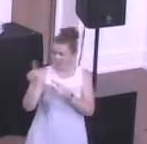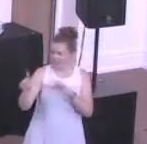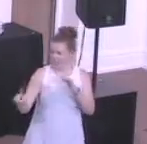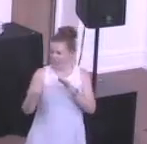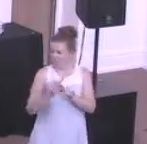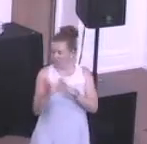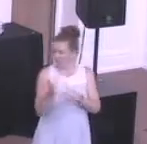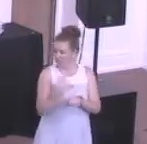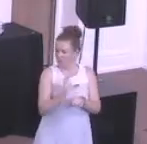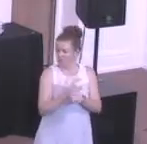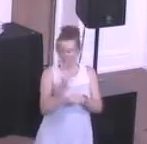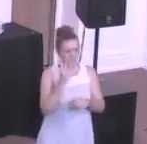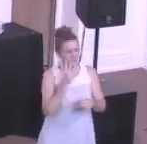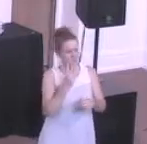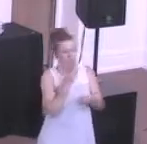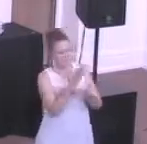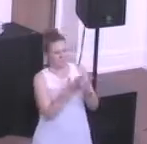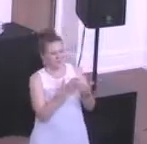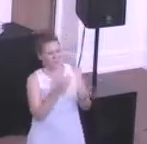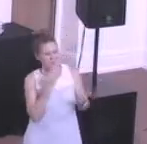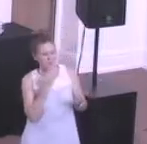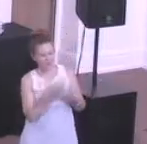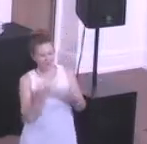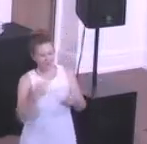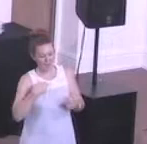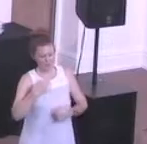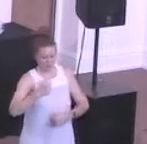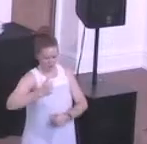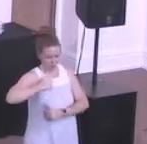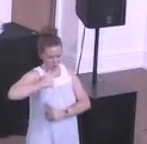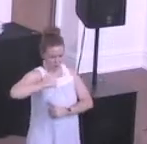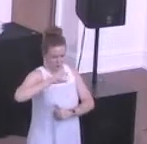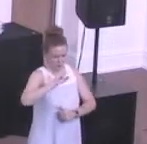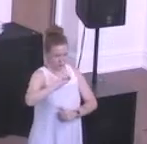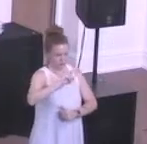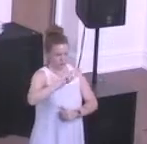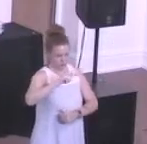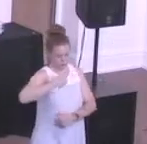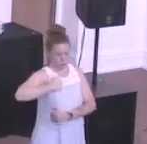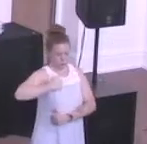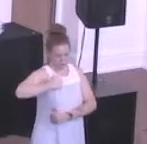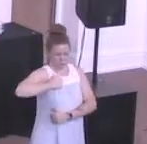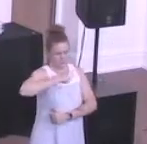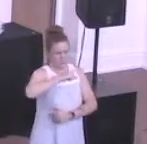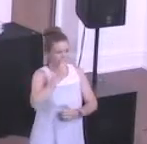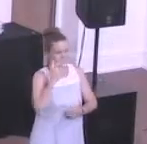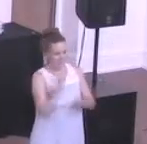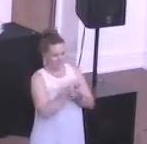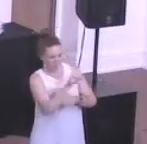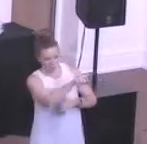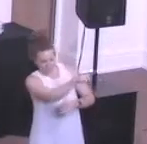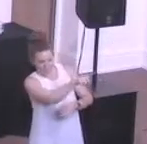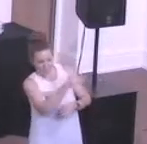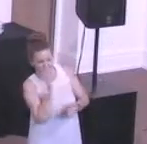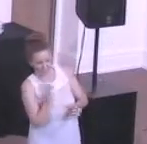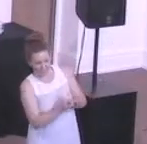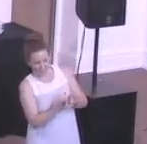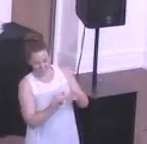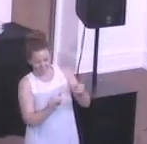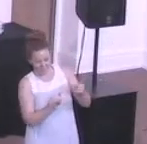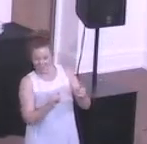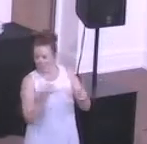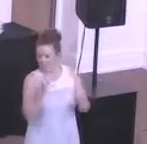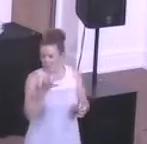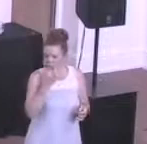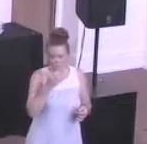awesome. Right in that foyer there, you have a suit of armor. Have you guys all seen that suit of armor over there? This is